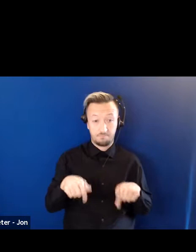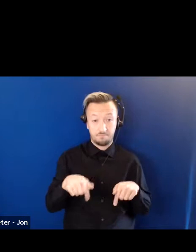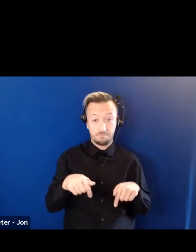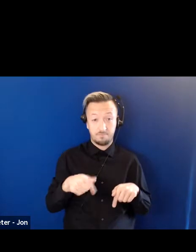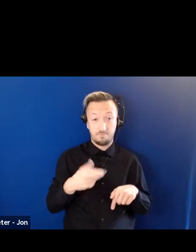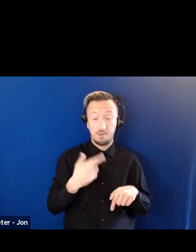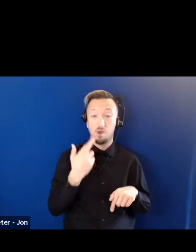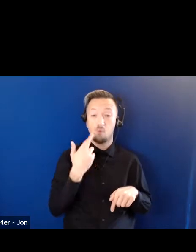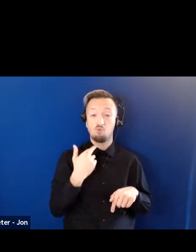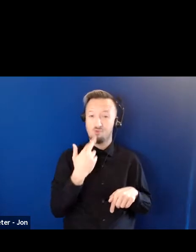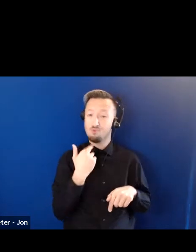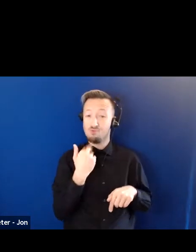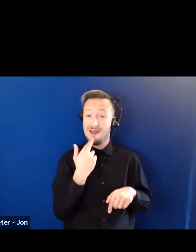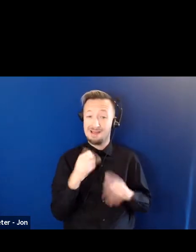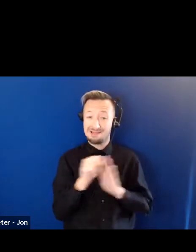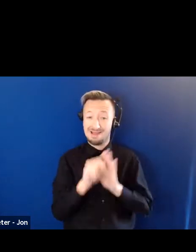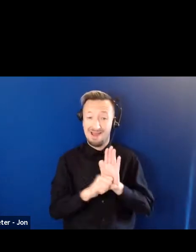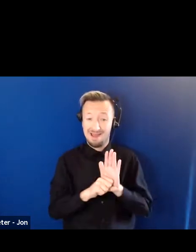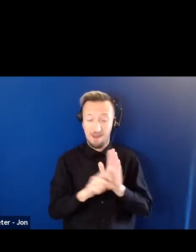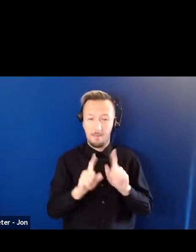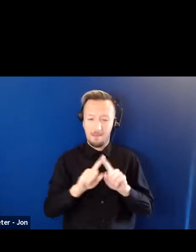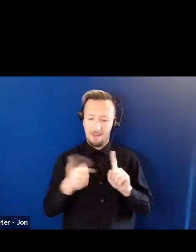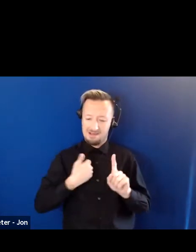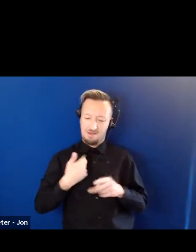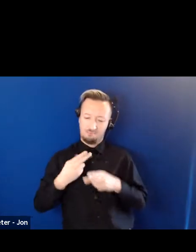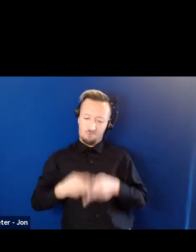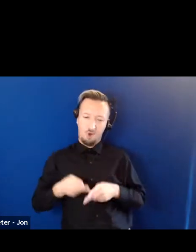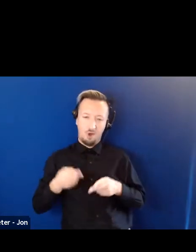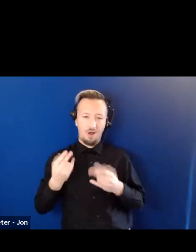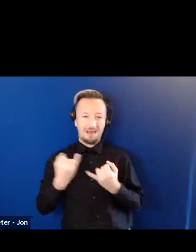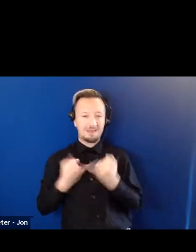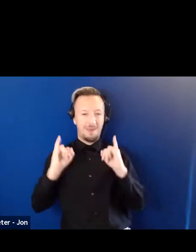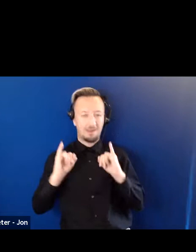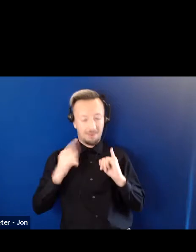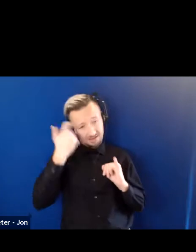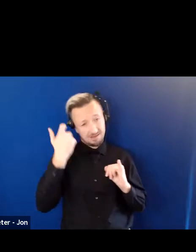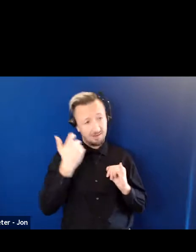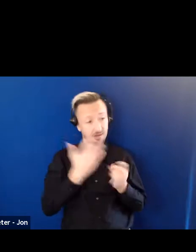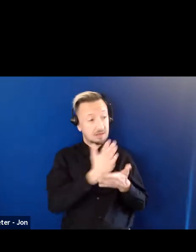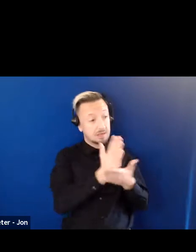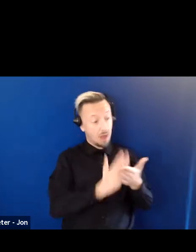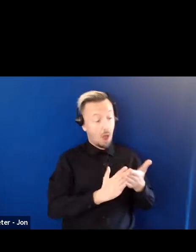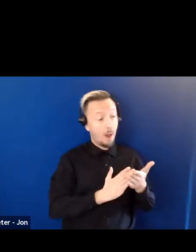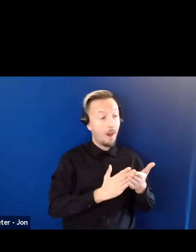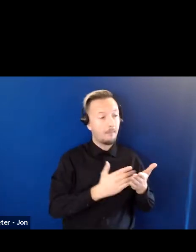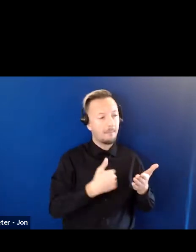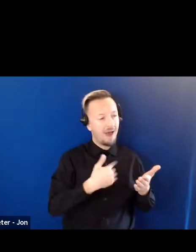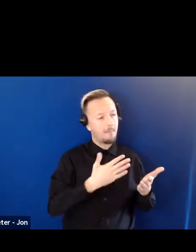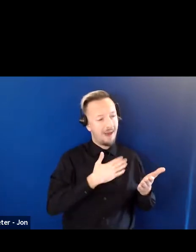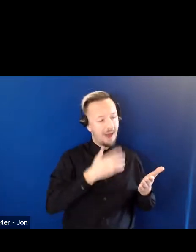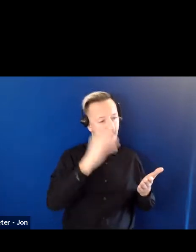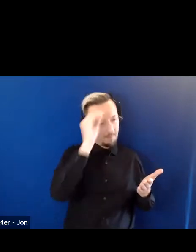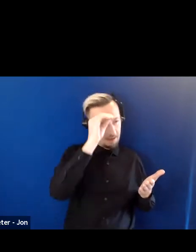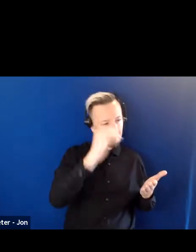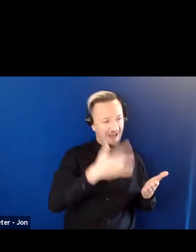myself independent because there are some things that I'm conservative about. There are some things that I'm very liberal